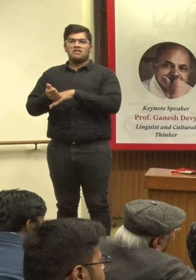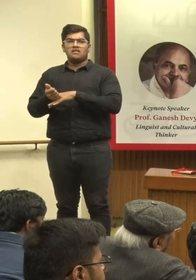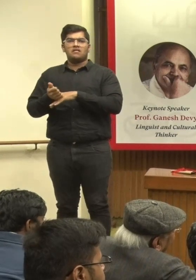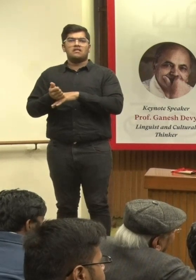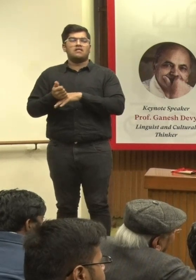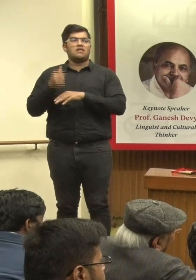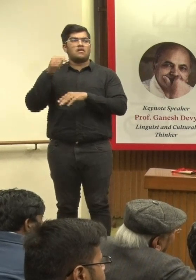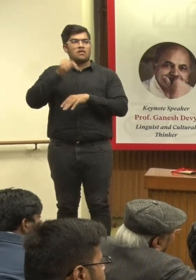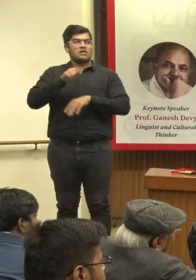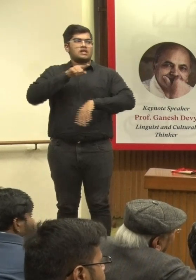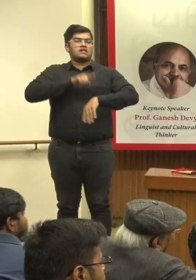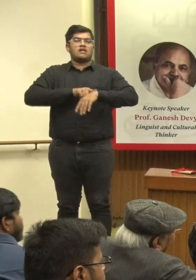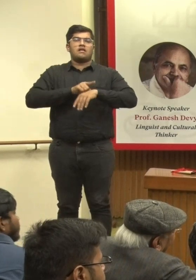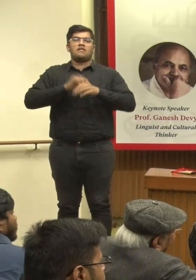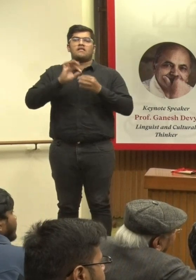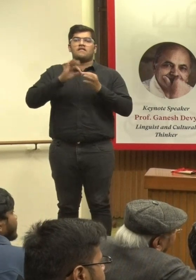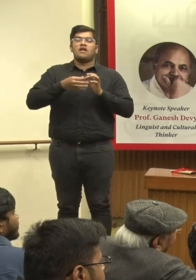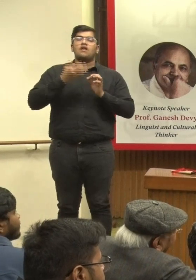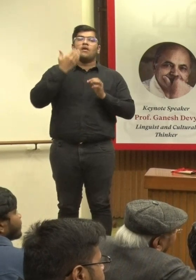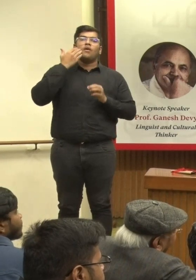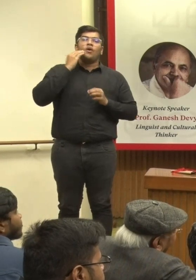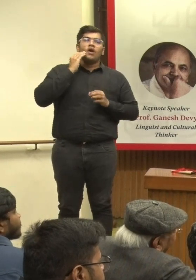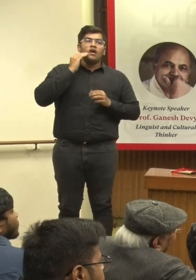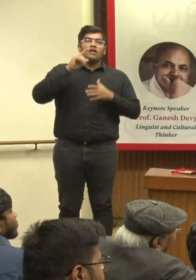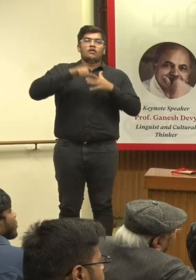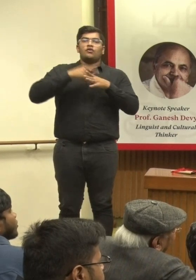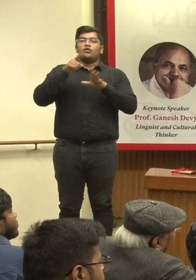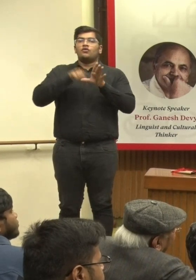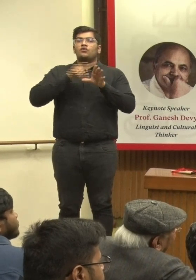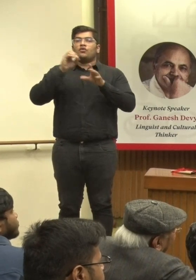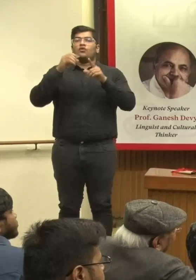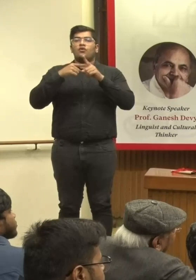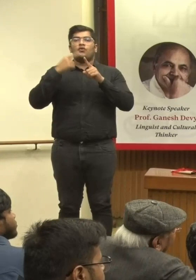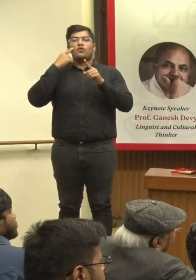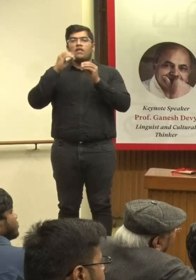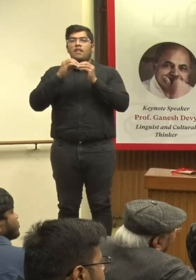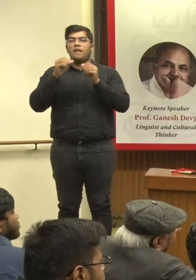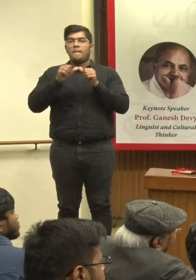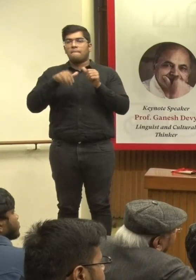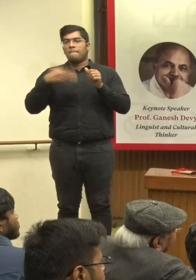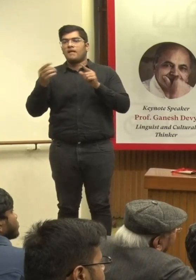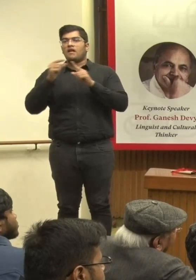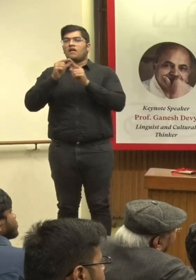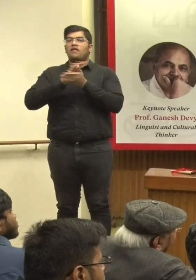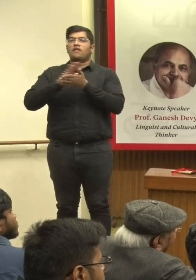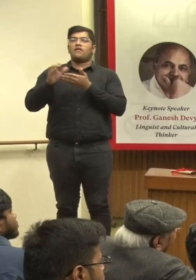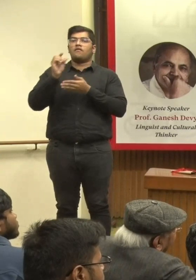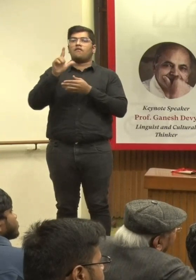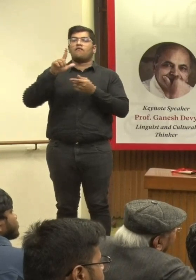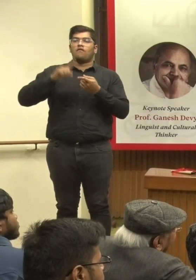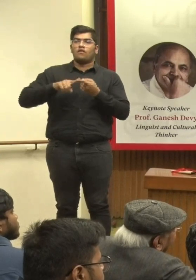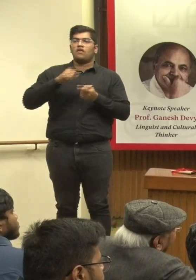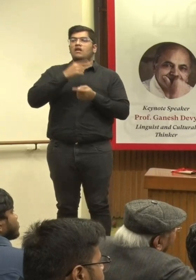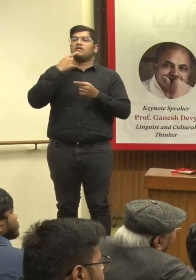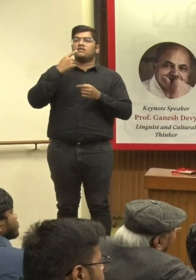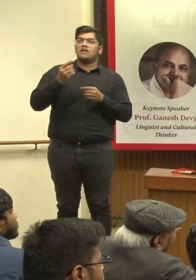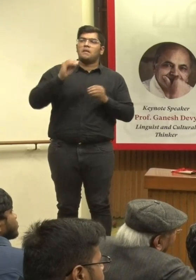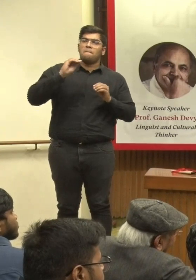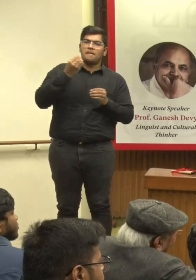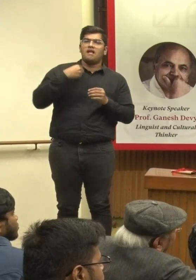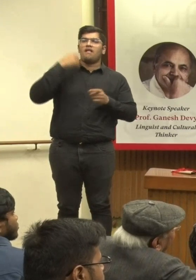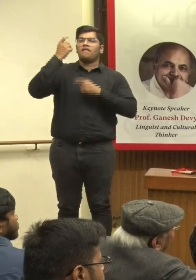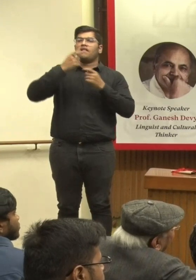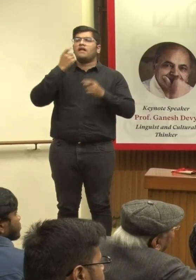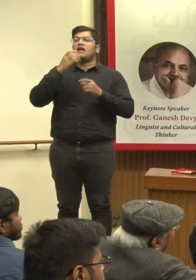precisely at a time when somebody like Jyotiba Phule in Maharashtra was saying, let's think of creating a casteless